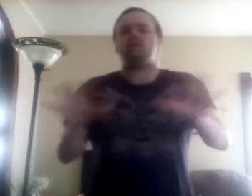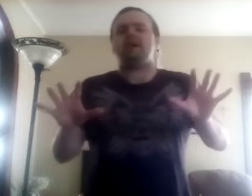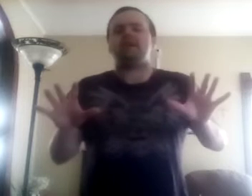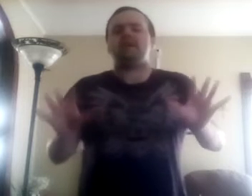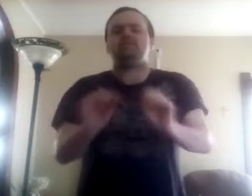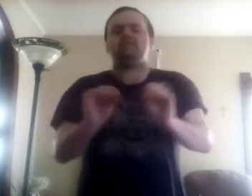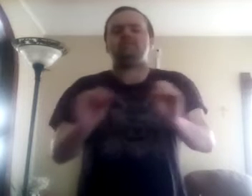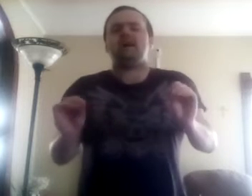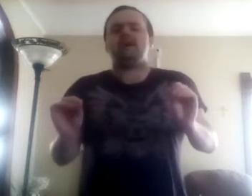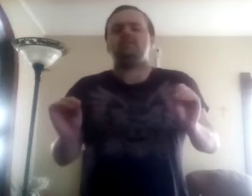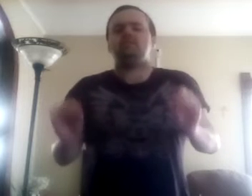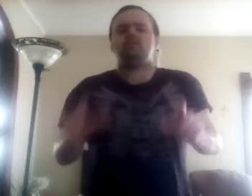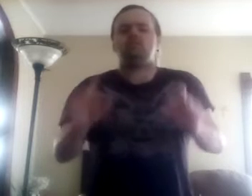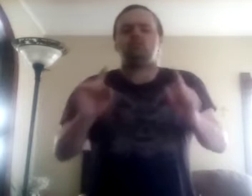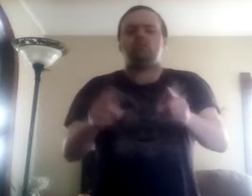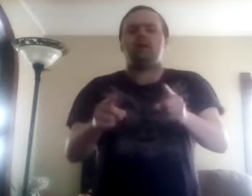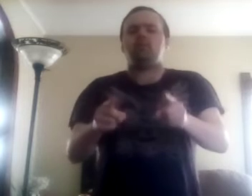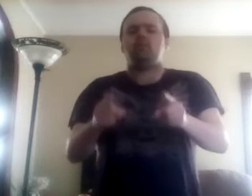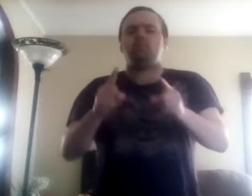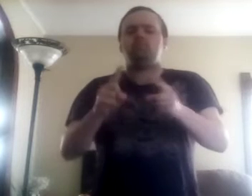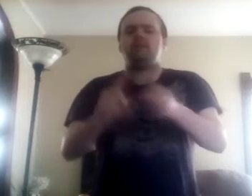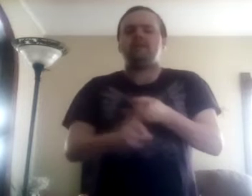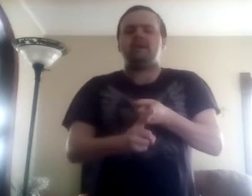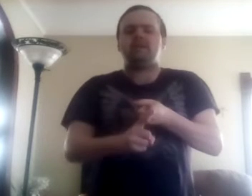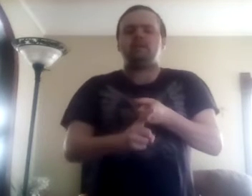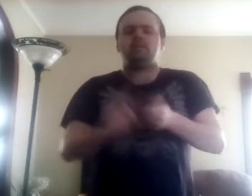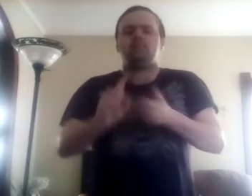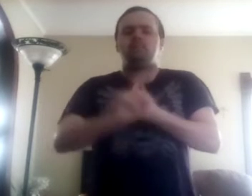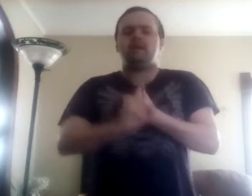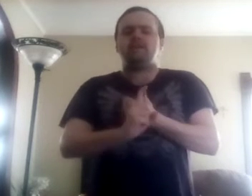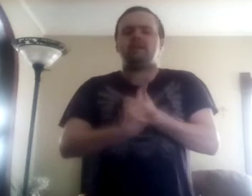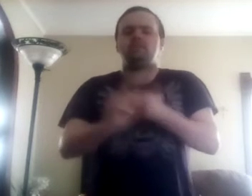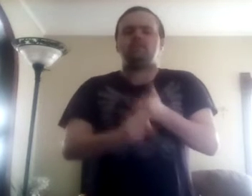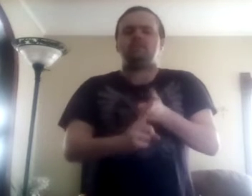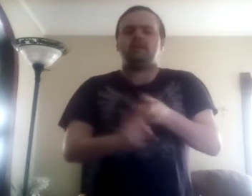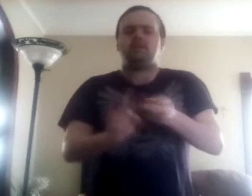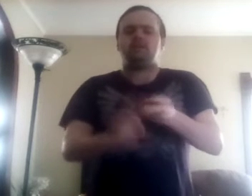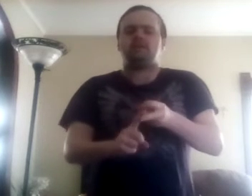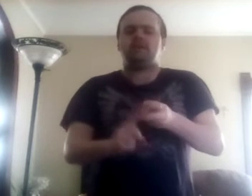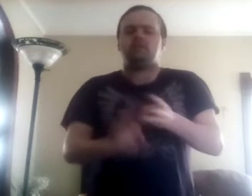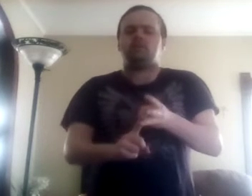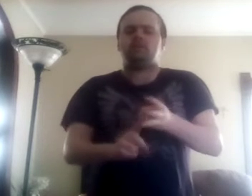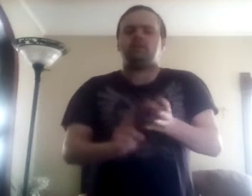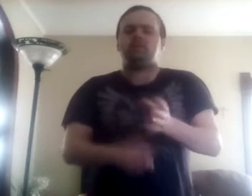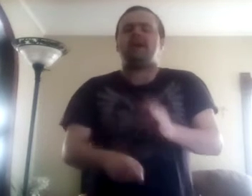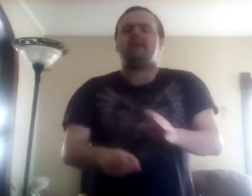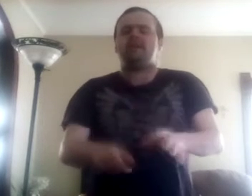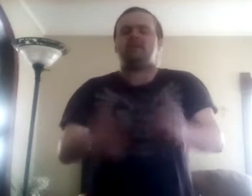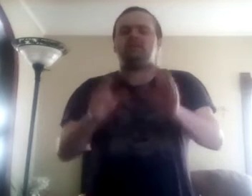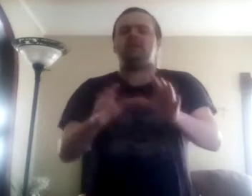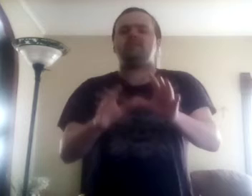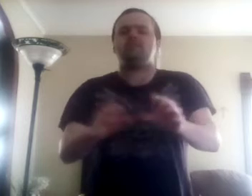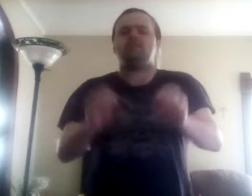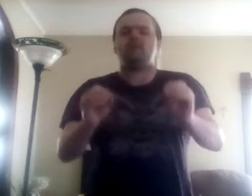kikiwaka to siad. Tomorrow, Monday, Tuesday, Wednesday, Thursday, Friday, the Canton Camp